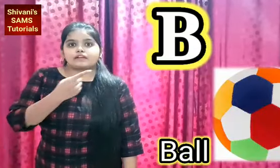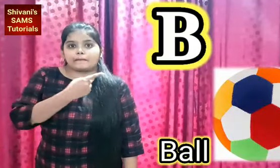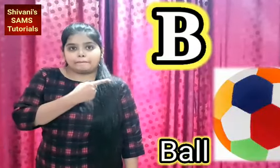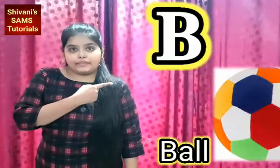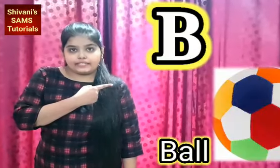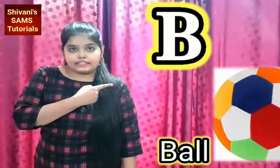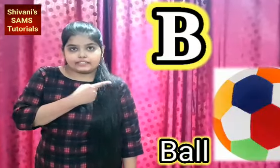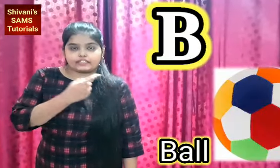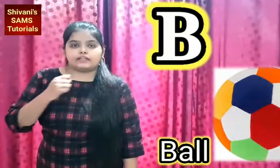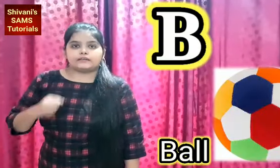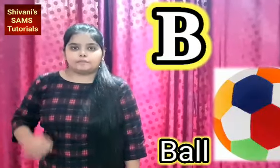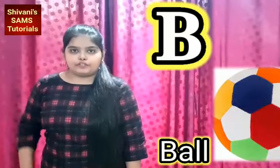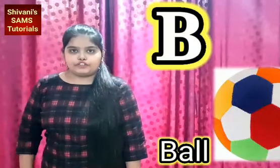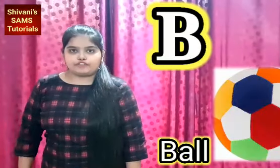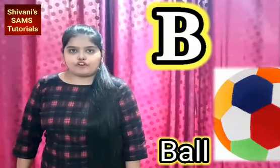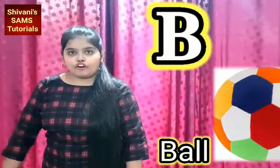B for